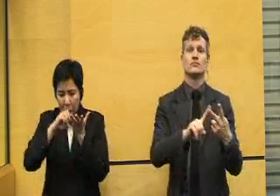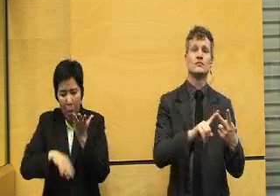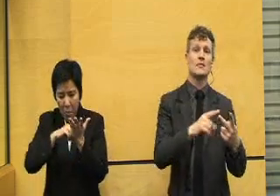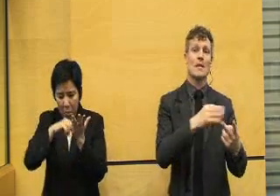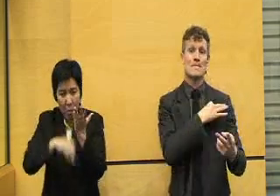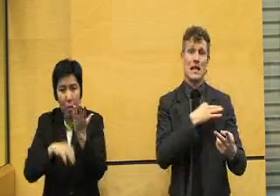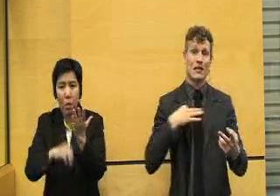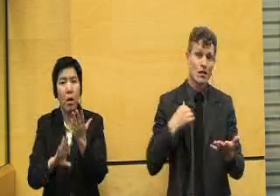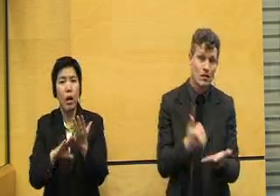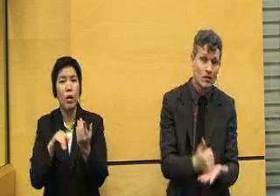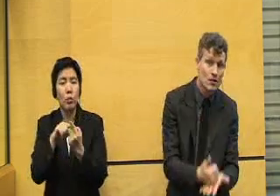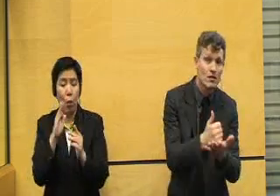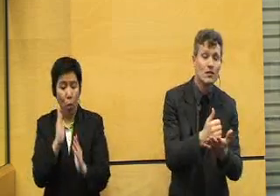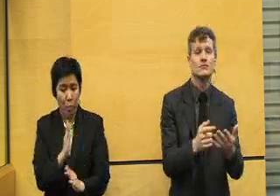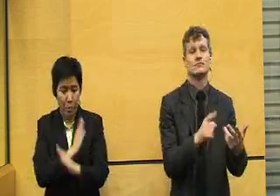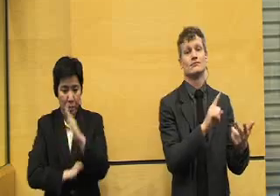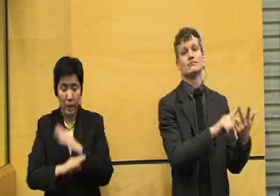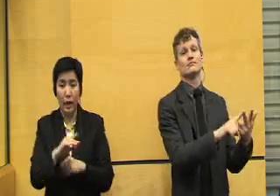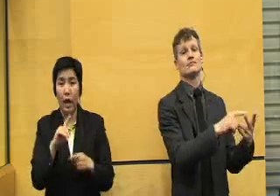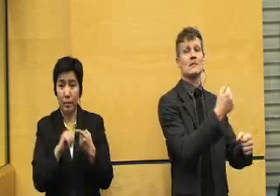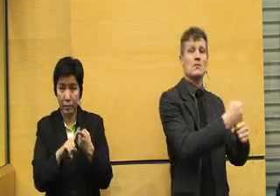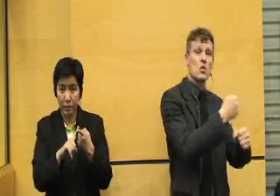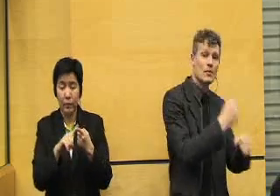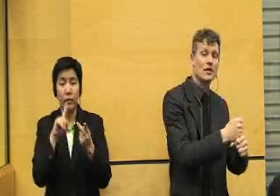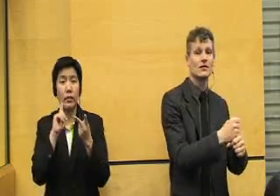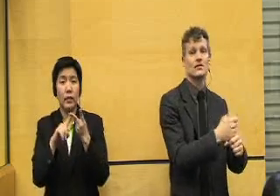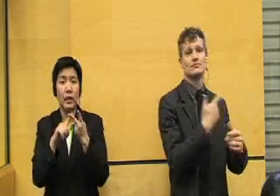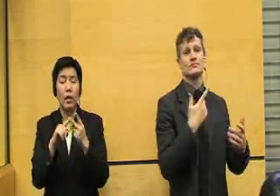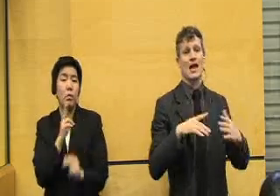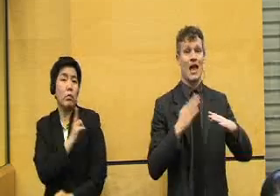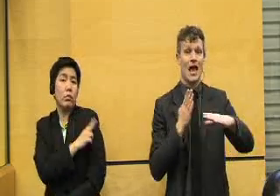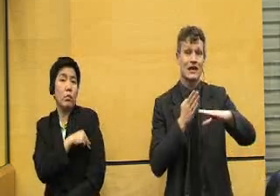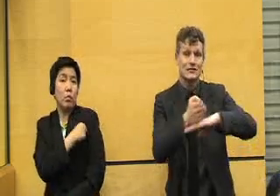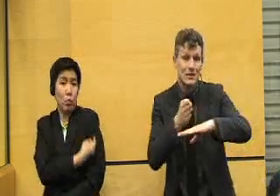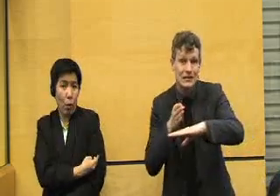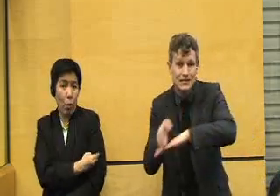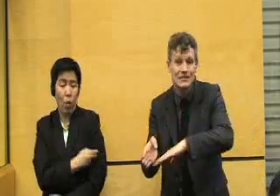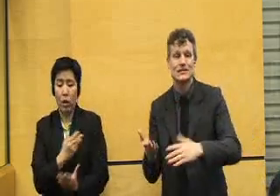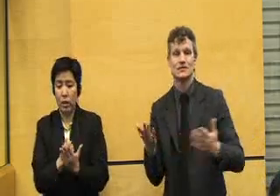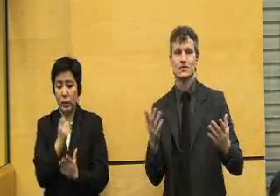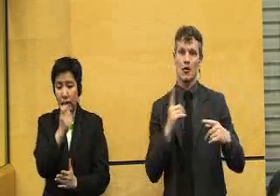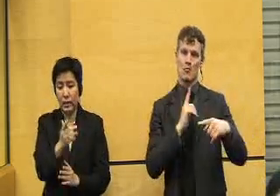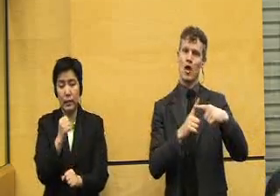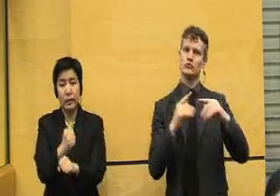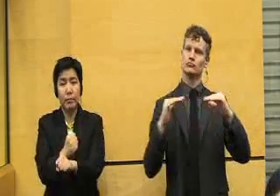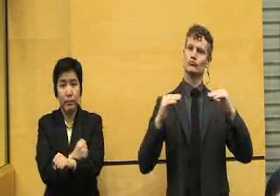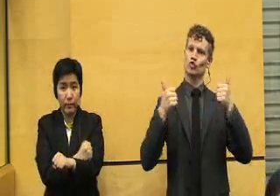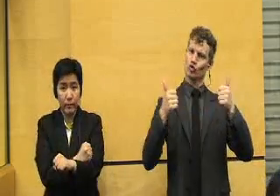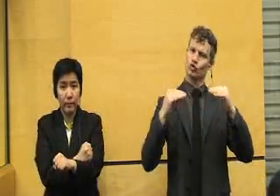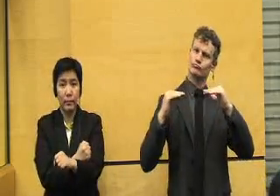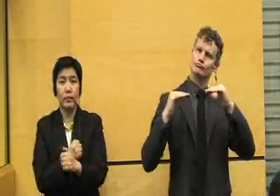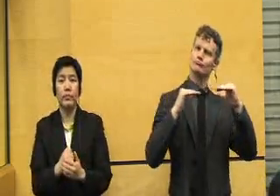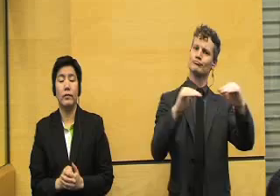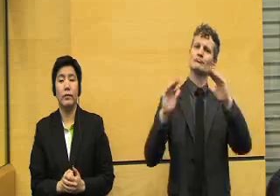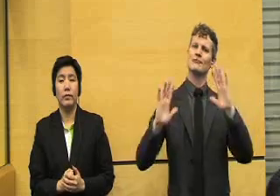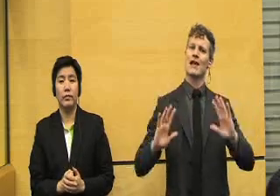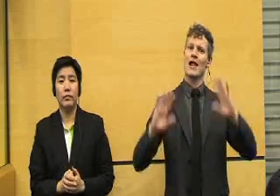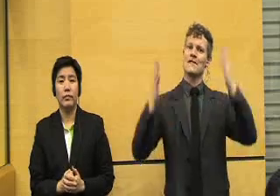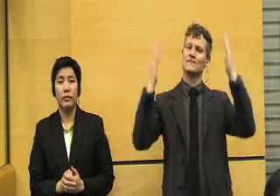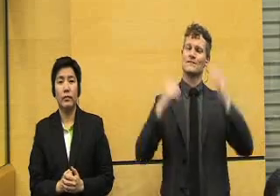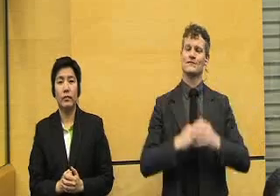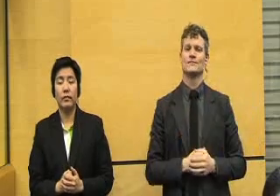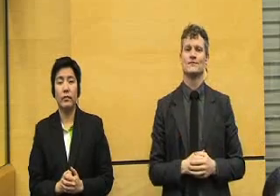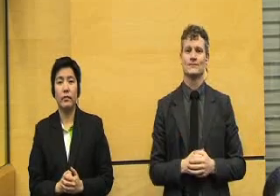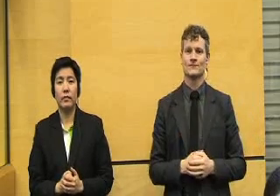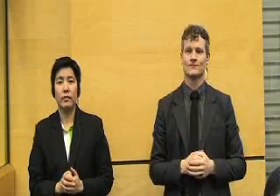employment, accessibility, and adequate standard of living. But the government should see it as an investment in the human resources of the country.